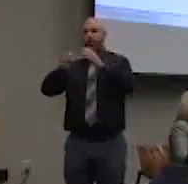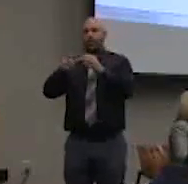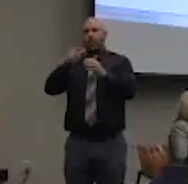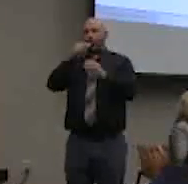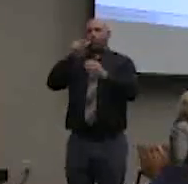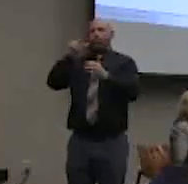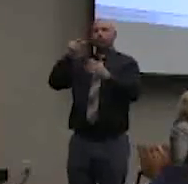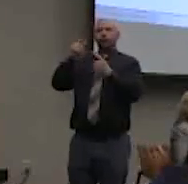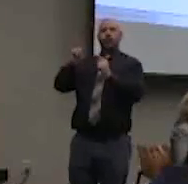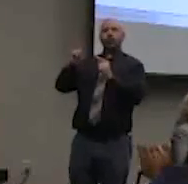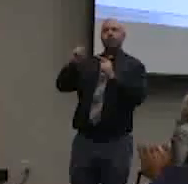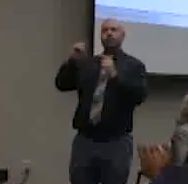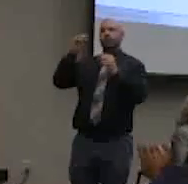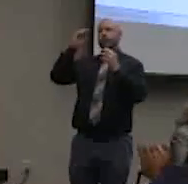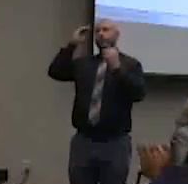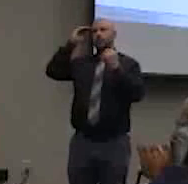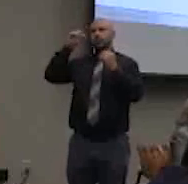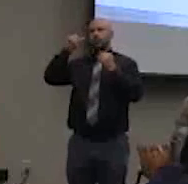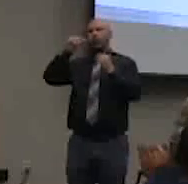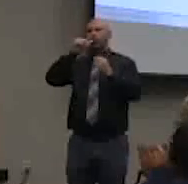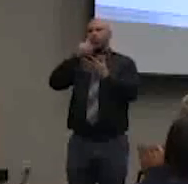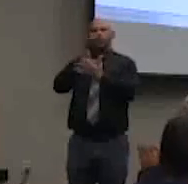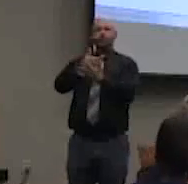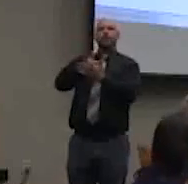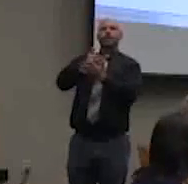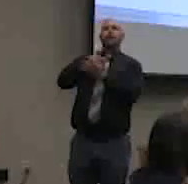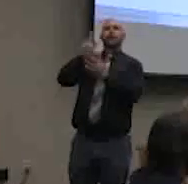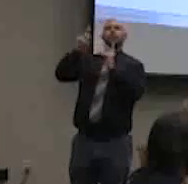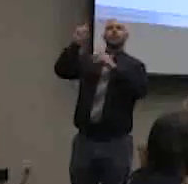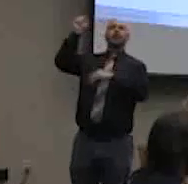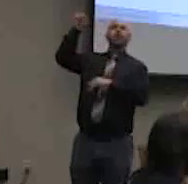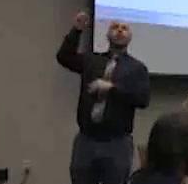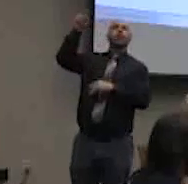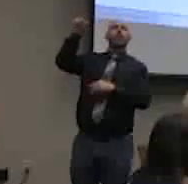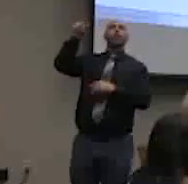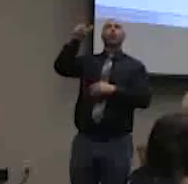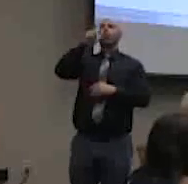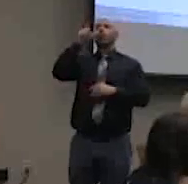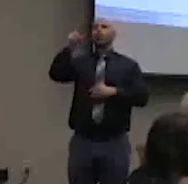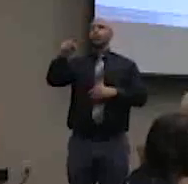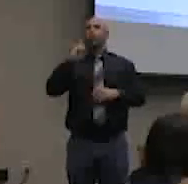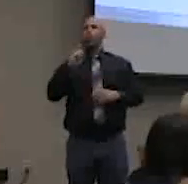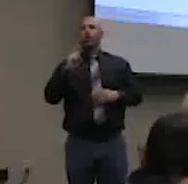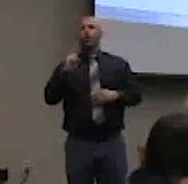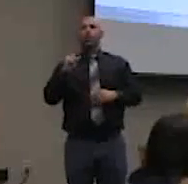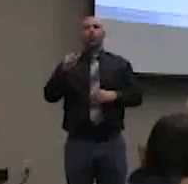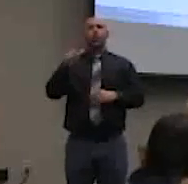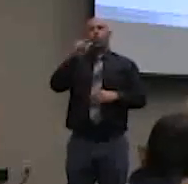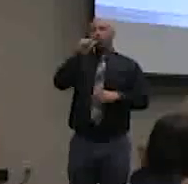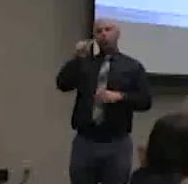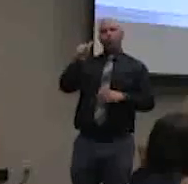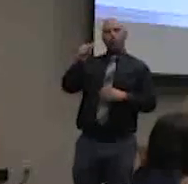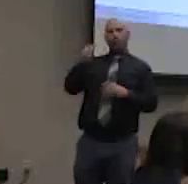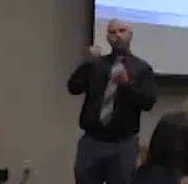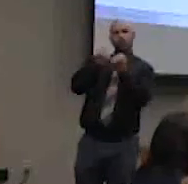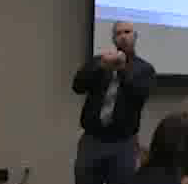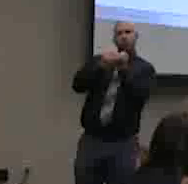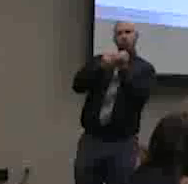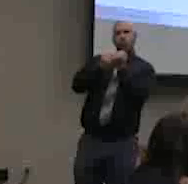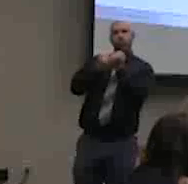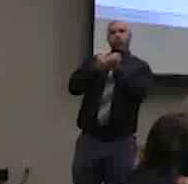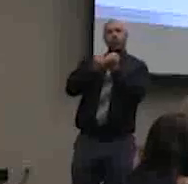about who are those money people, as you reference. How do we deliberately, very thoughtfully,